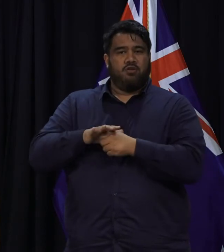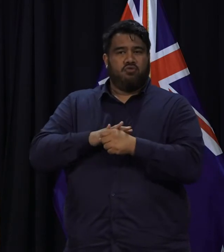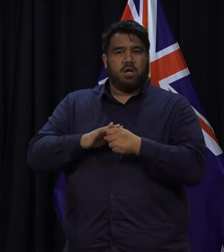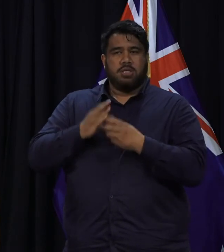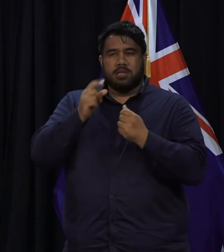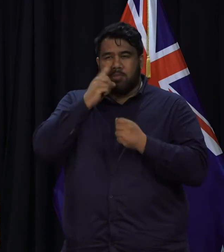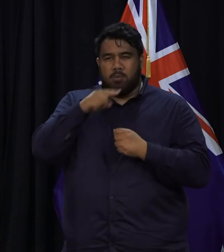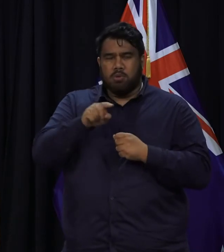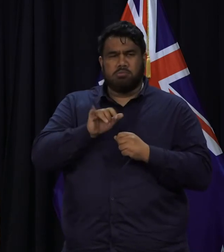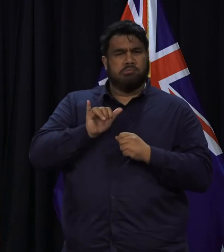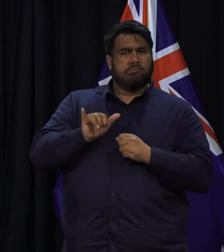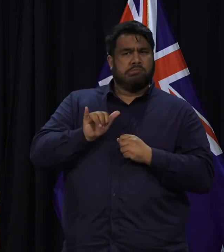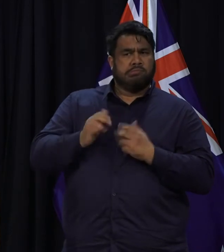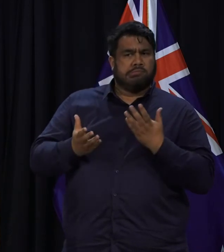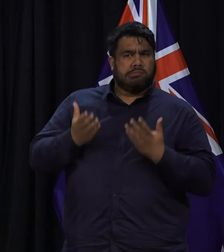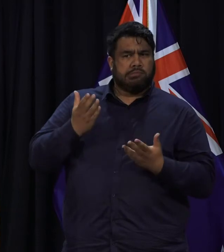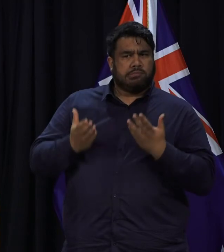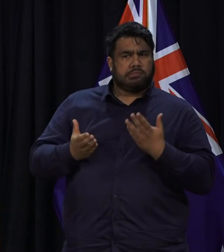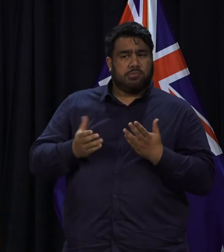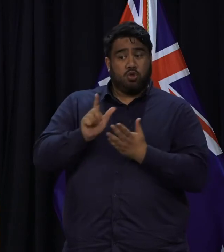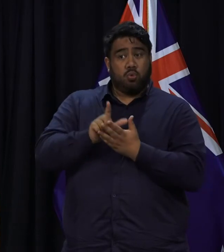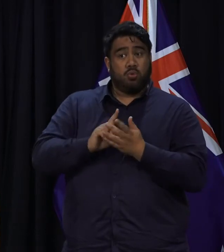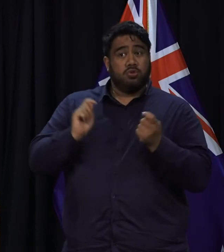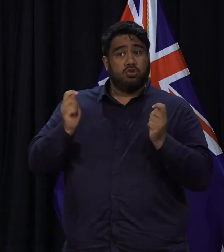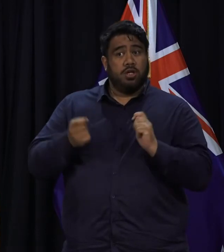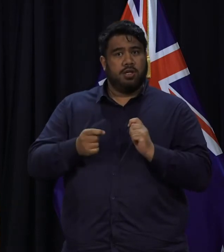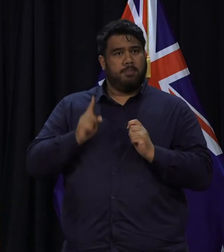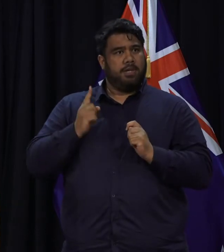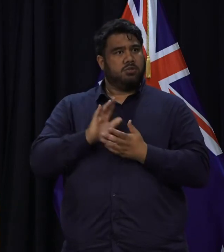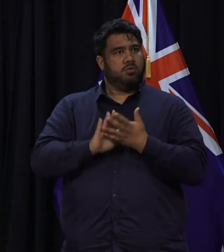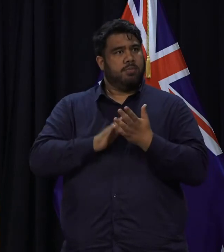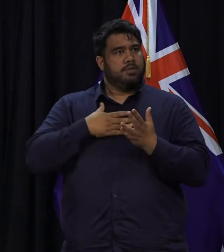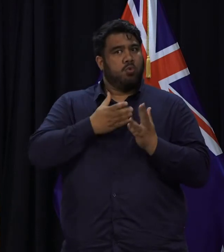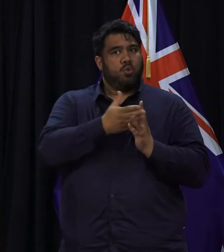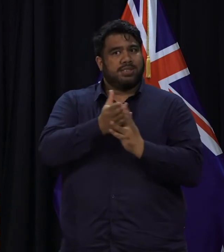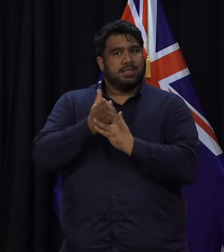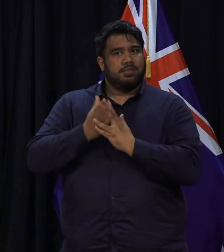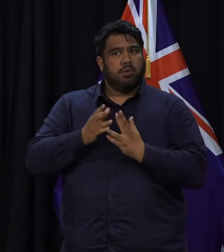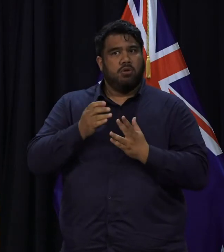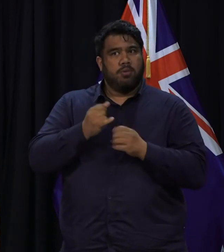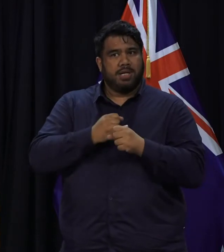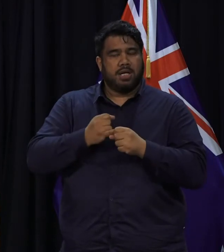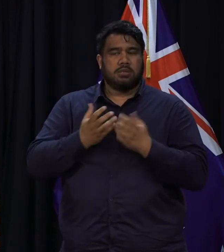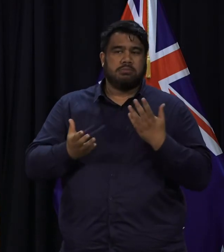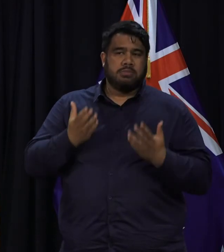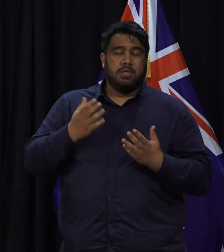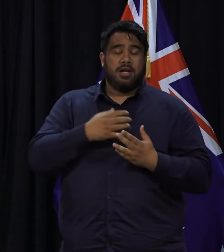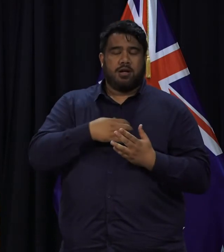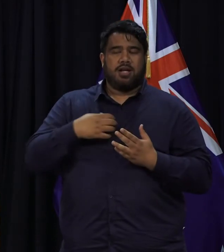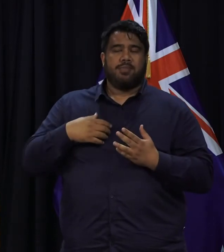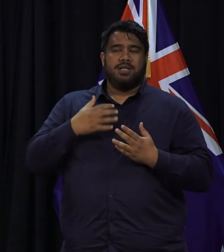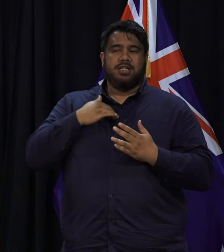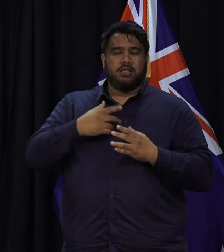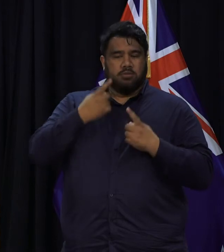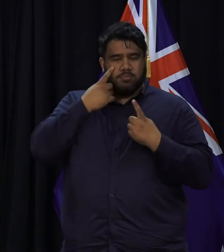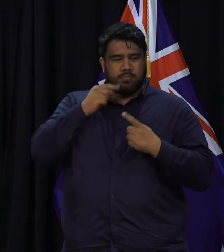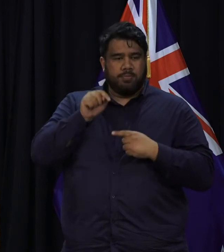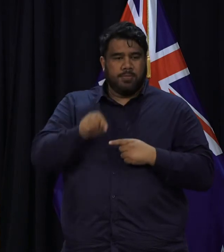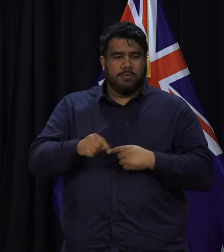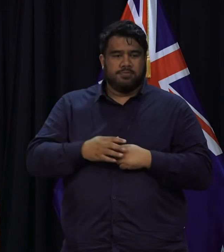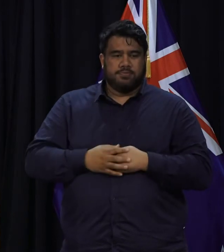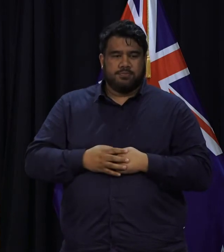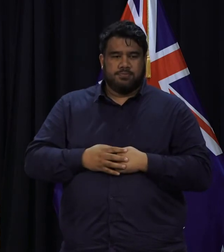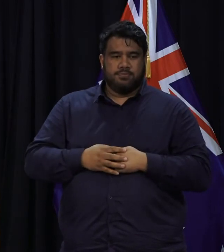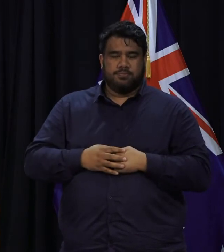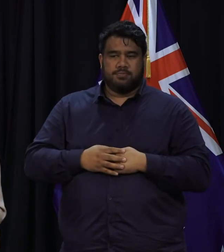over whether or not, despite that law changing, whether access has improved, and I think that's something that as a parliament we need to be careful of and look into,